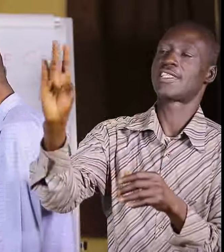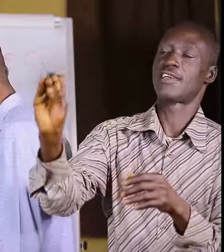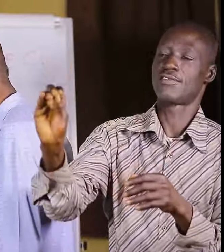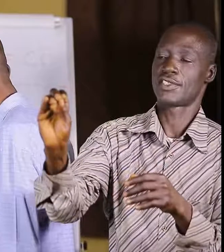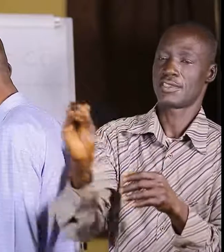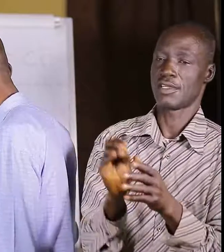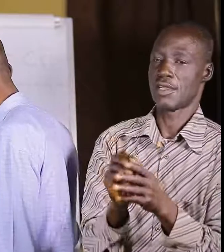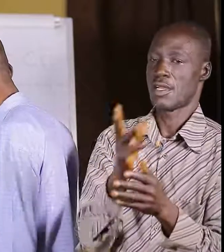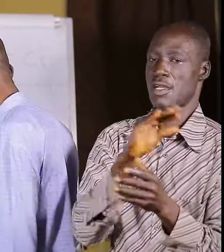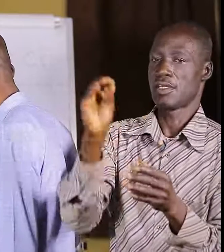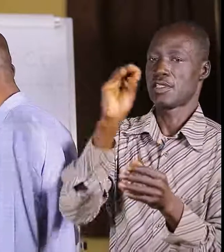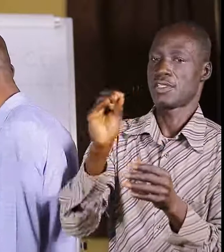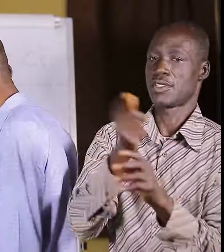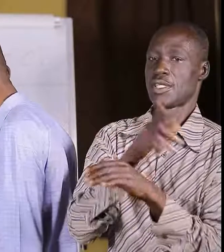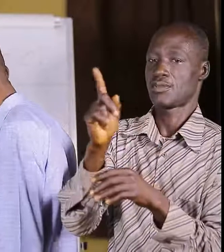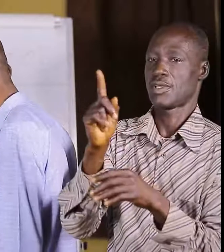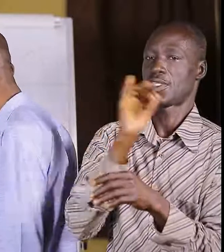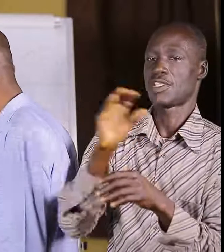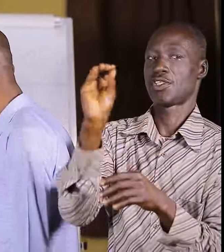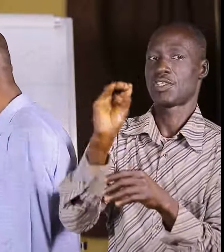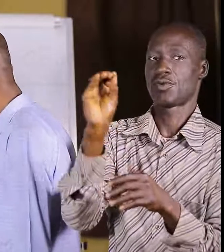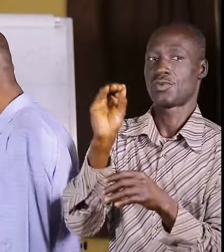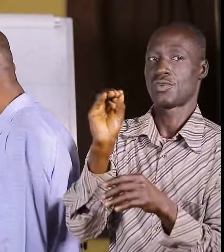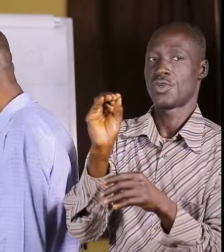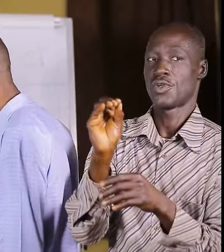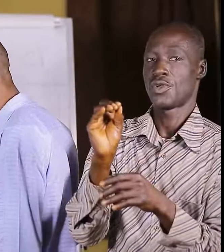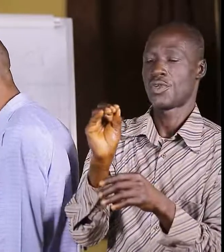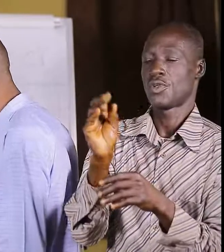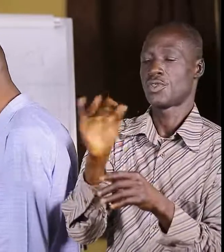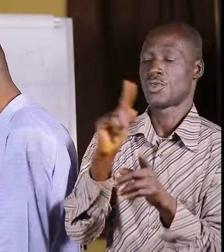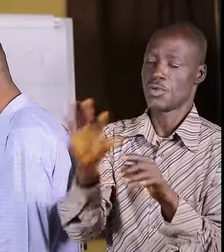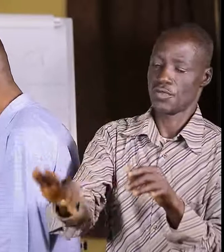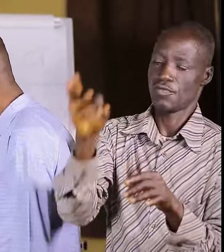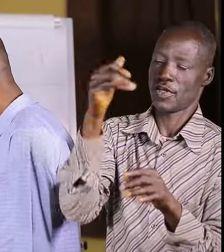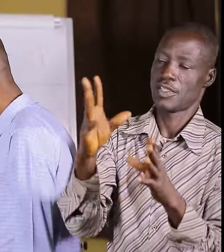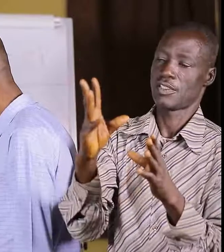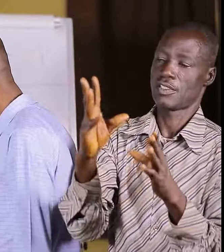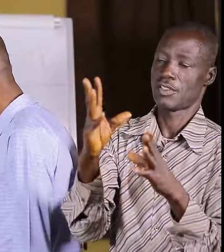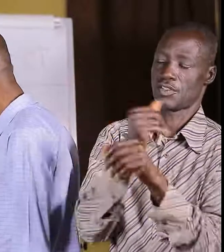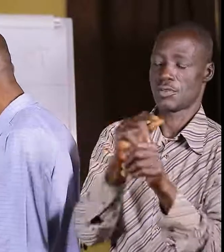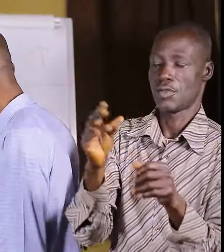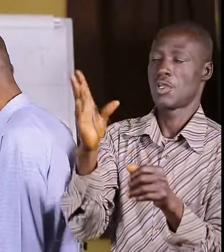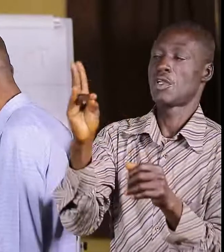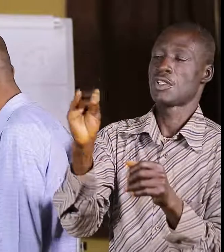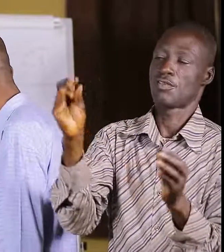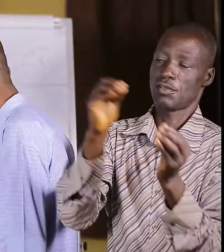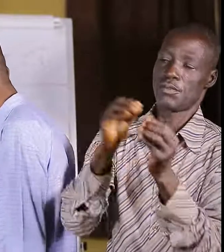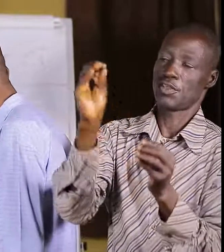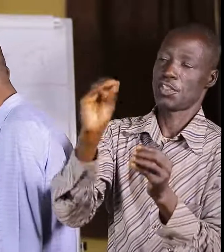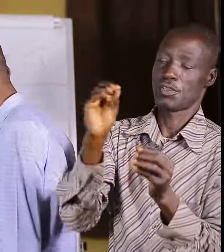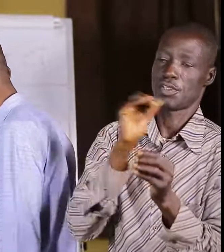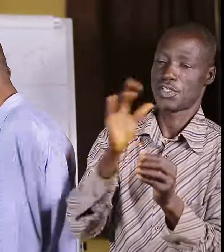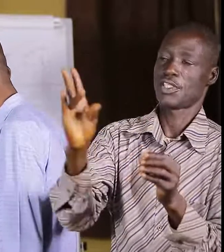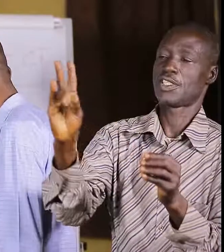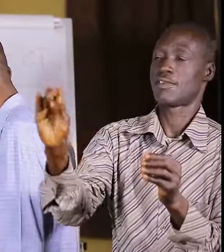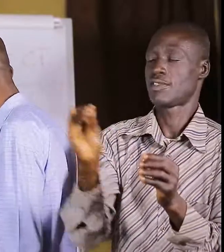70. And 0 times 1, the answer is 0. So when you find the sum, that is 70 plus 0, the answer